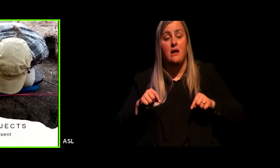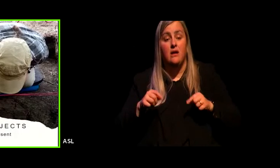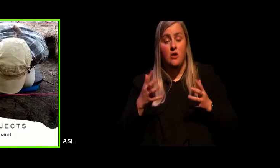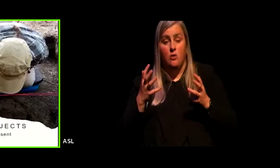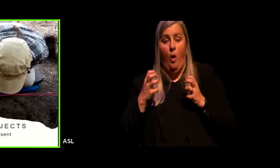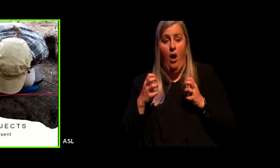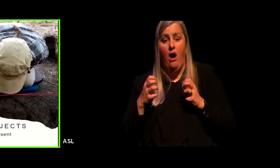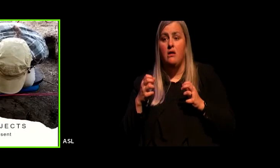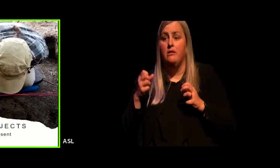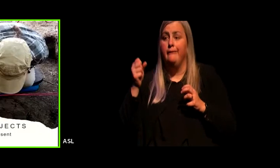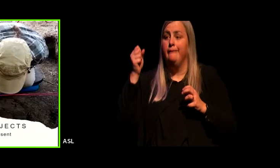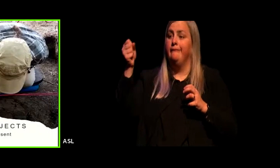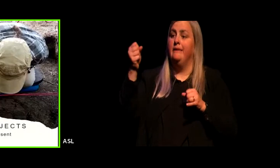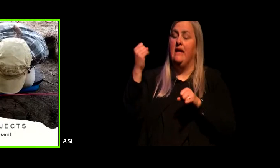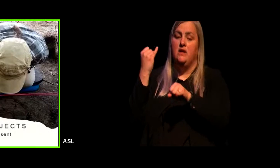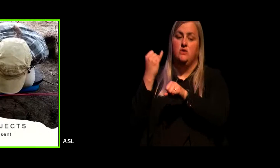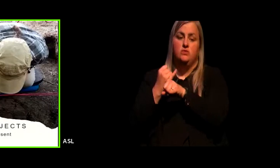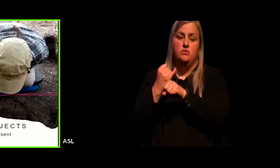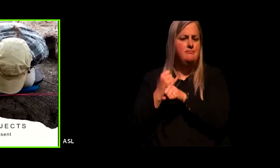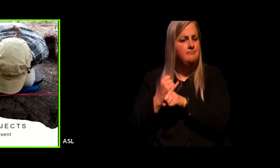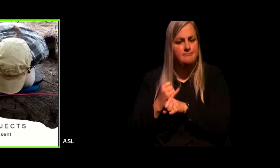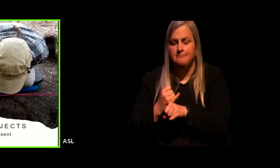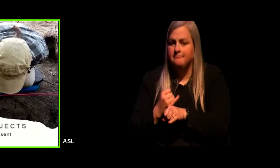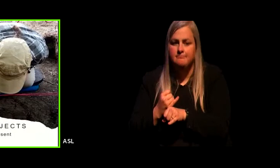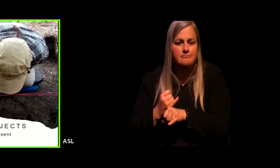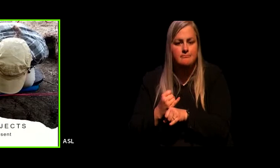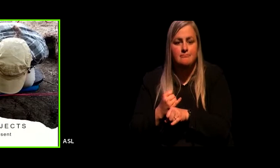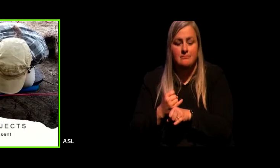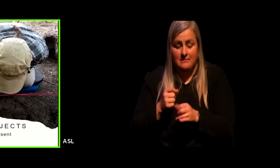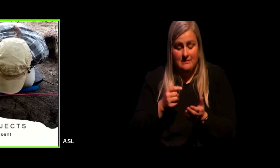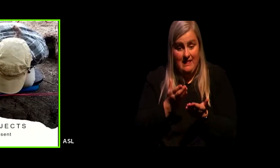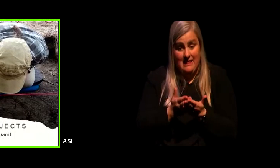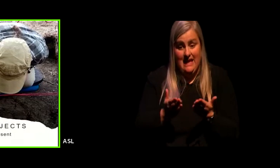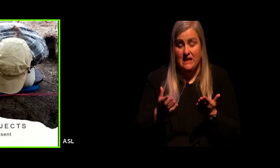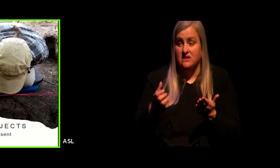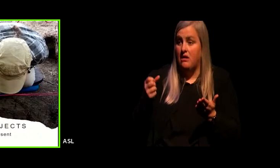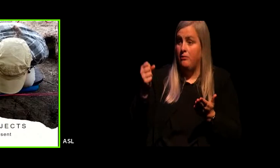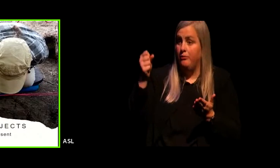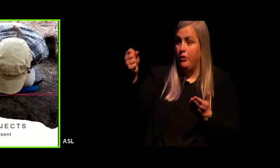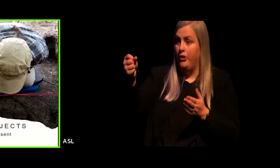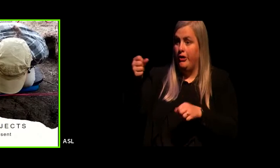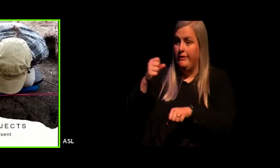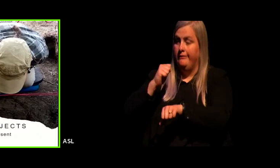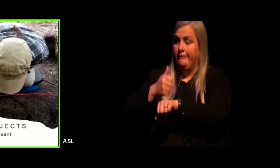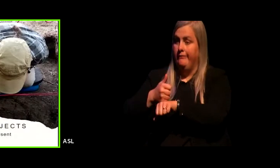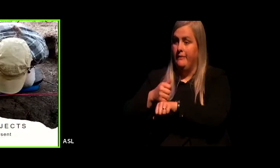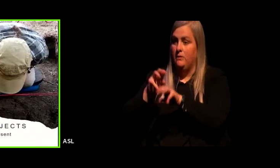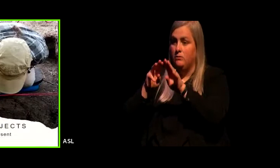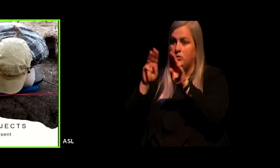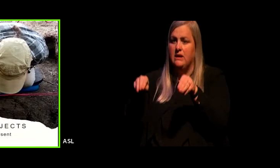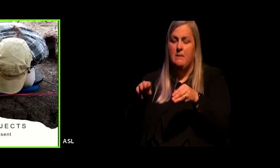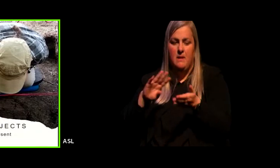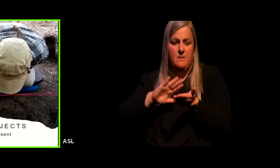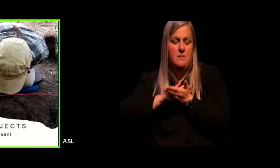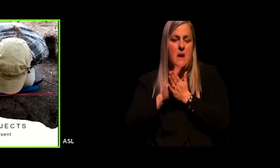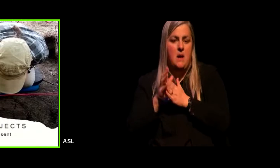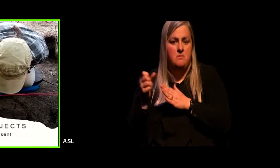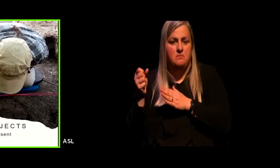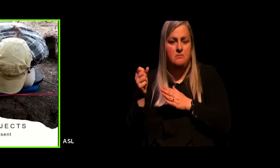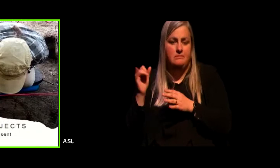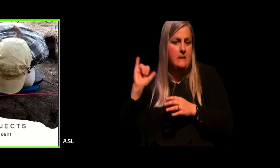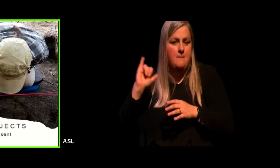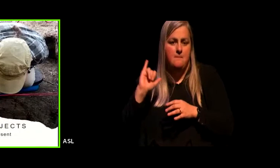institutionalized. And putting belongings in museums is institutionalizing them. So trying to explore different ways